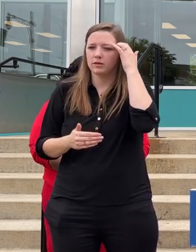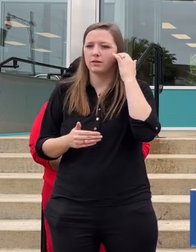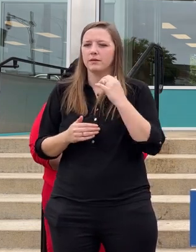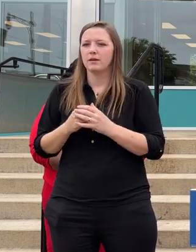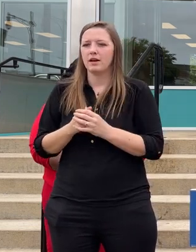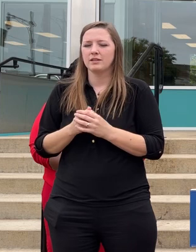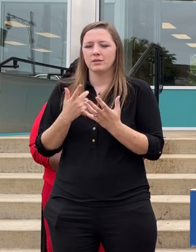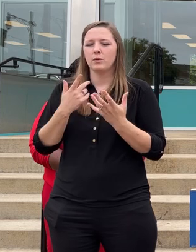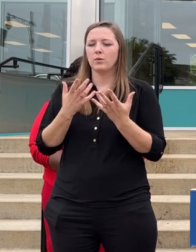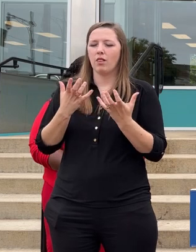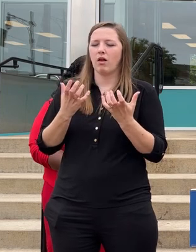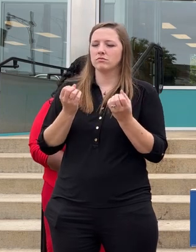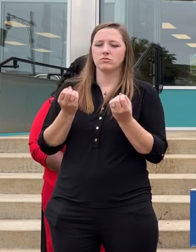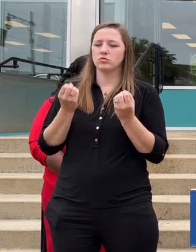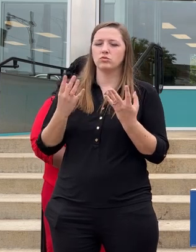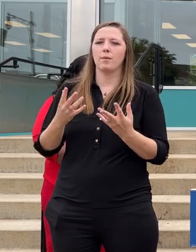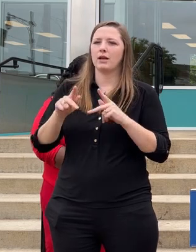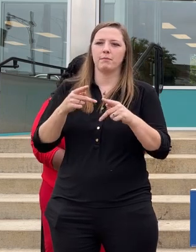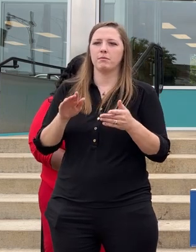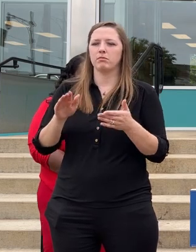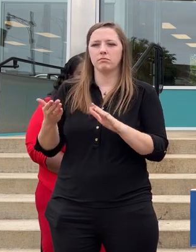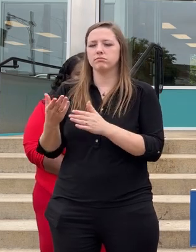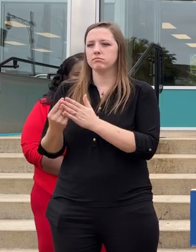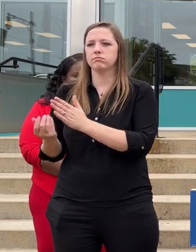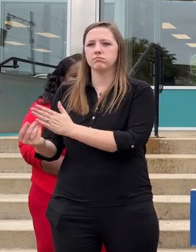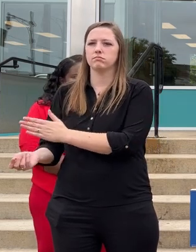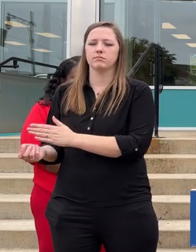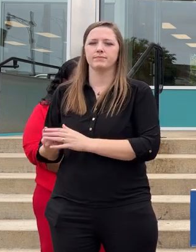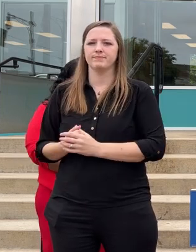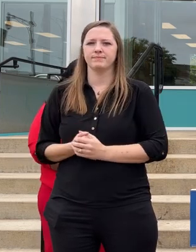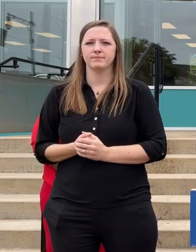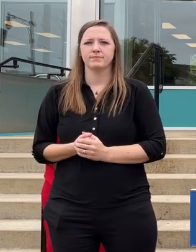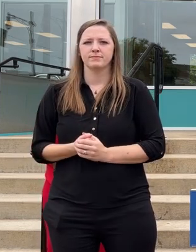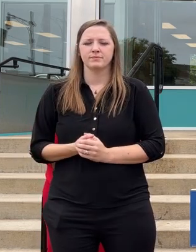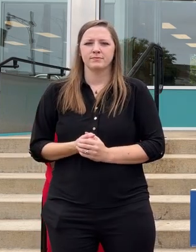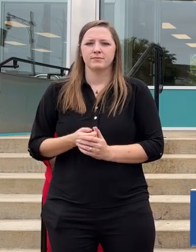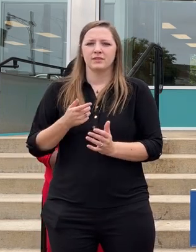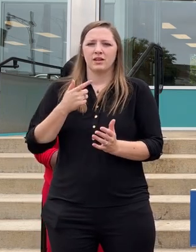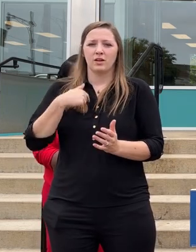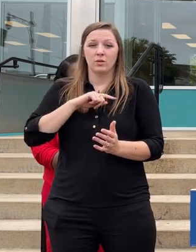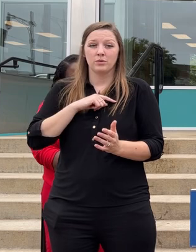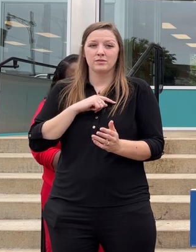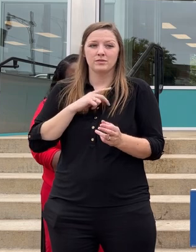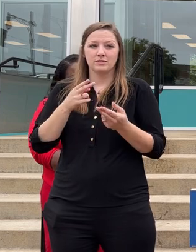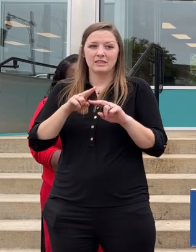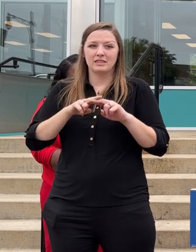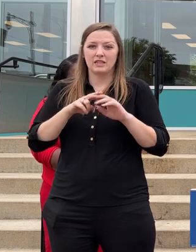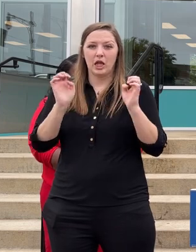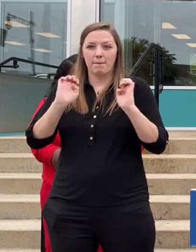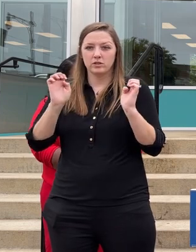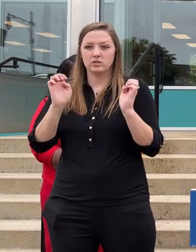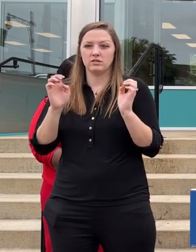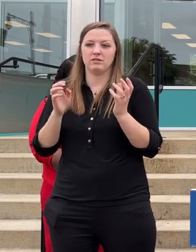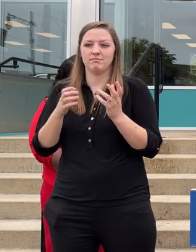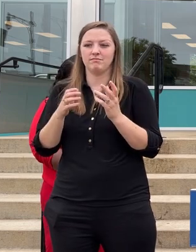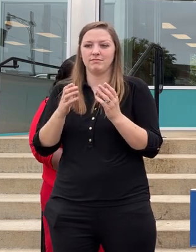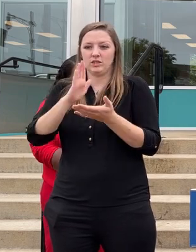community, and we lost far too many last year. And we're sitting in the Emergency Operations Center